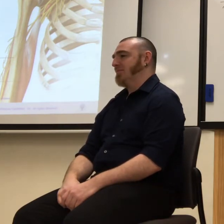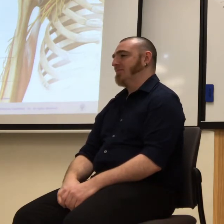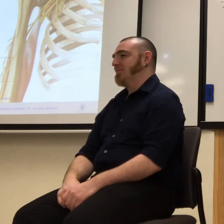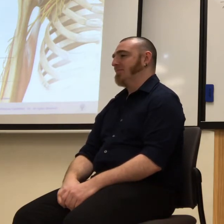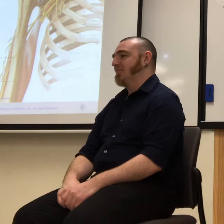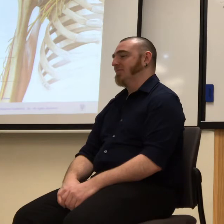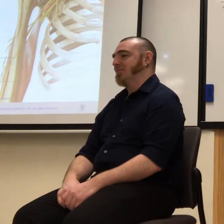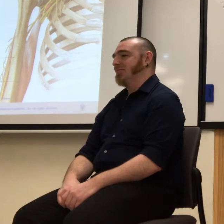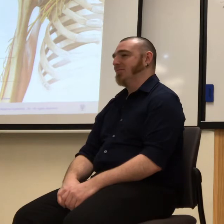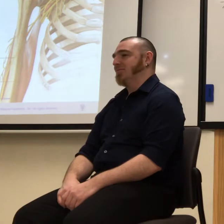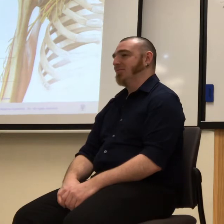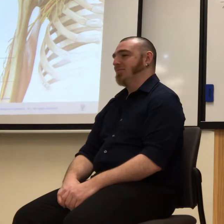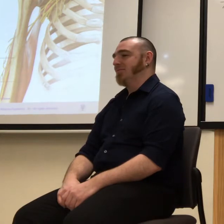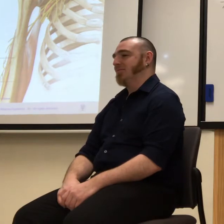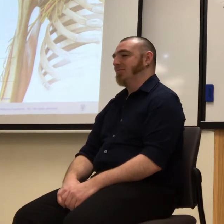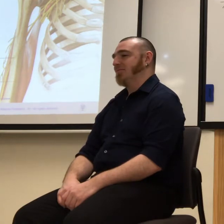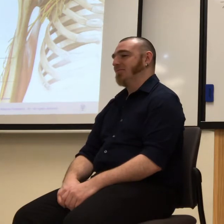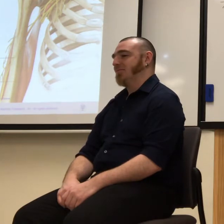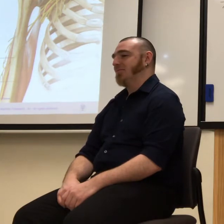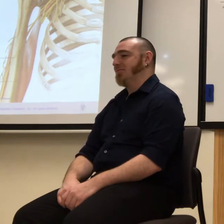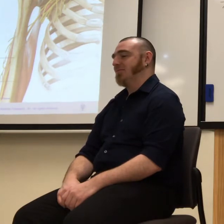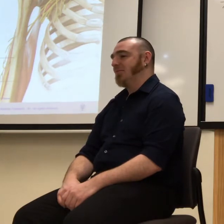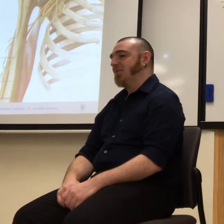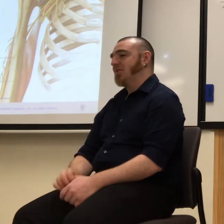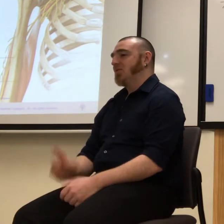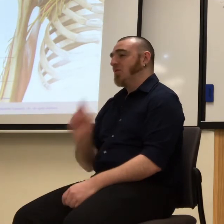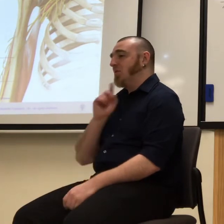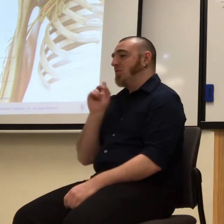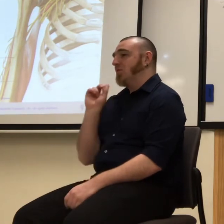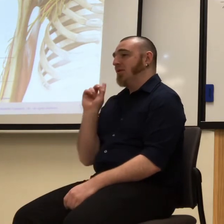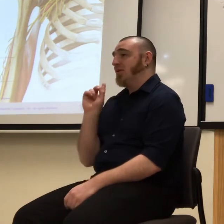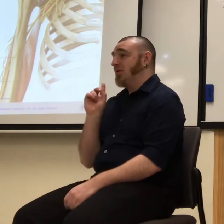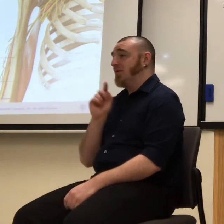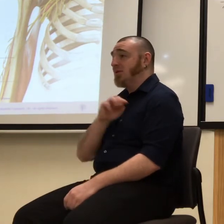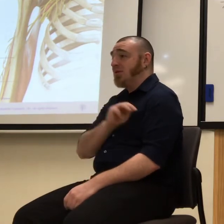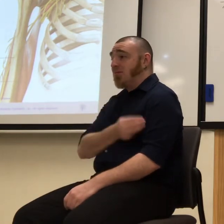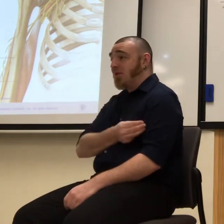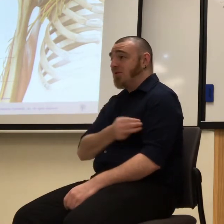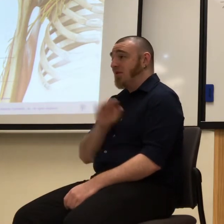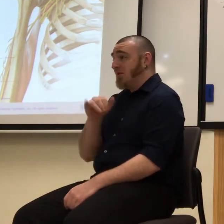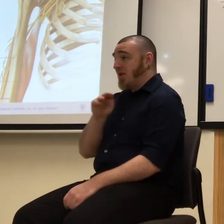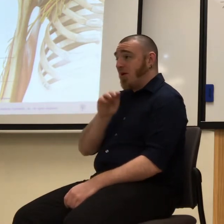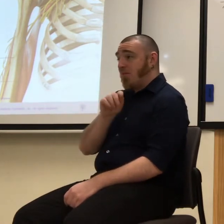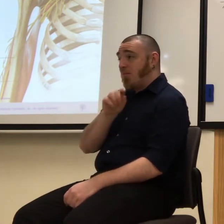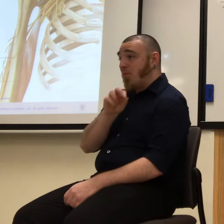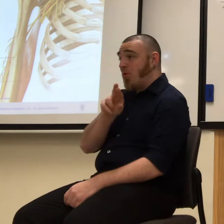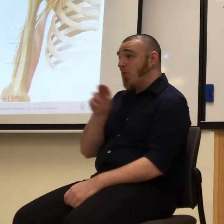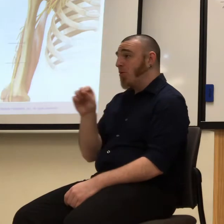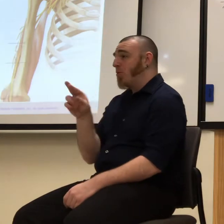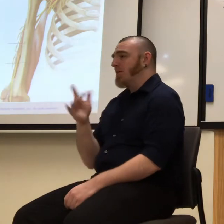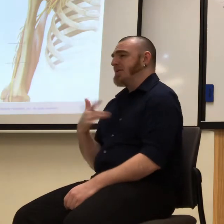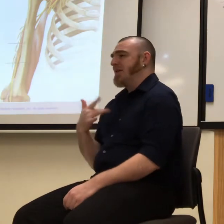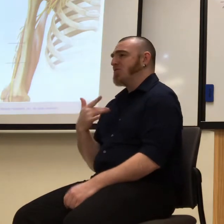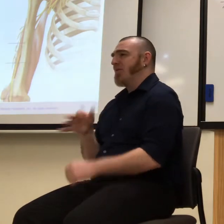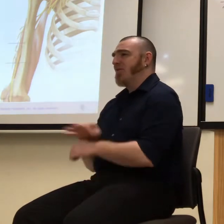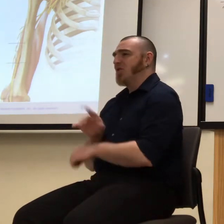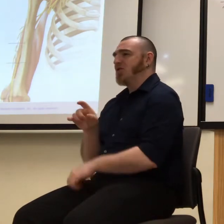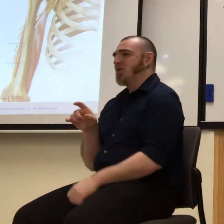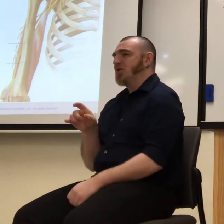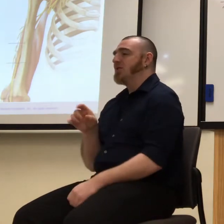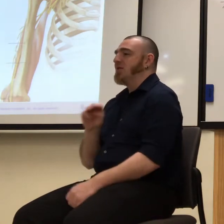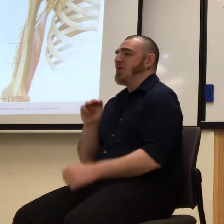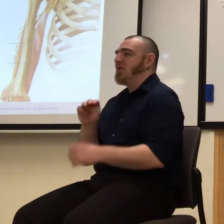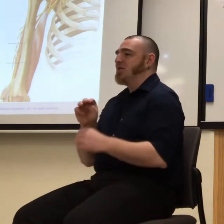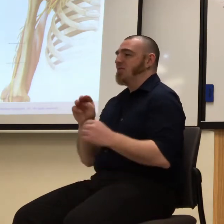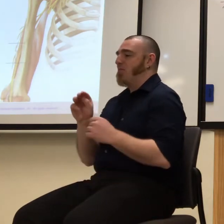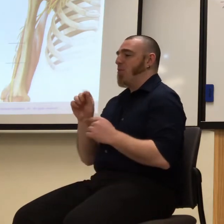Again, just to make sure you're with me. It's a muscle, it's a motor sensory function. Motor, very good. It's gonna go all the way down